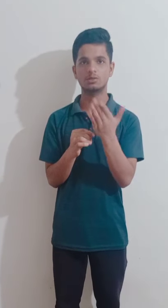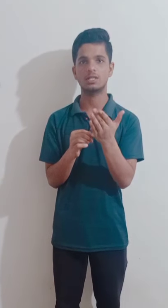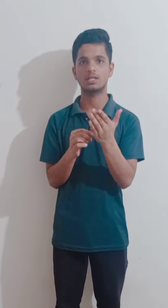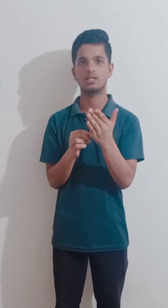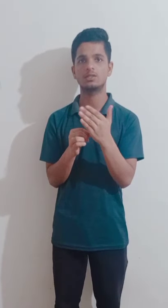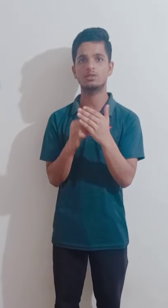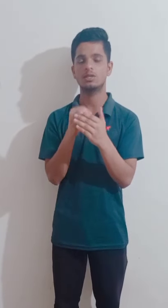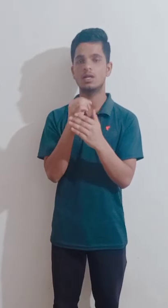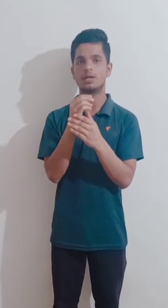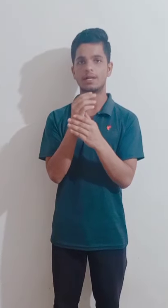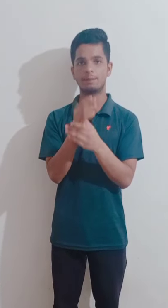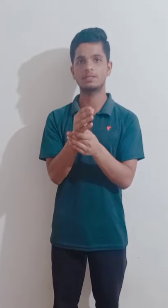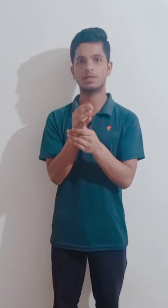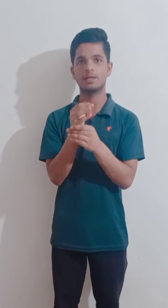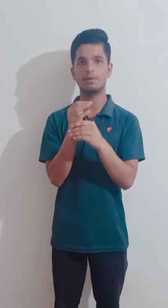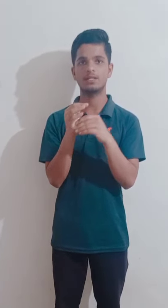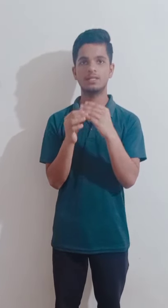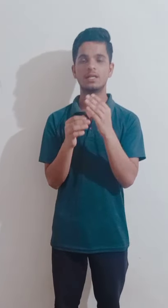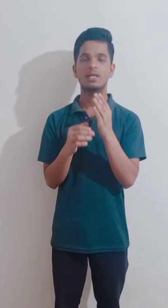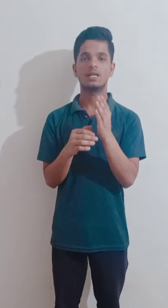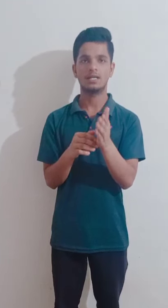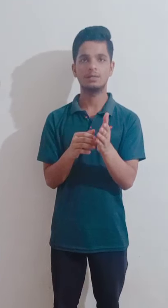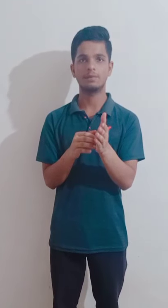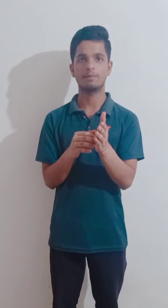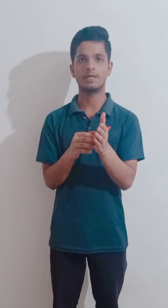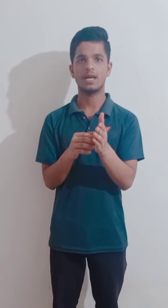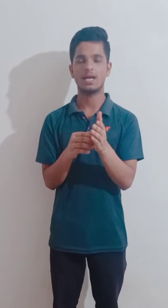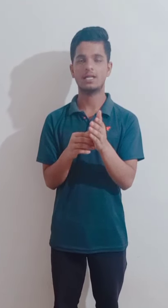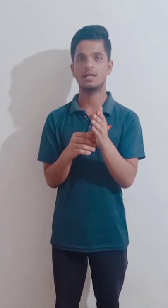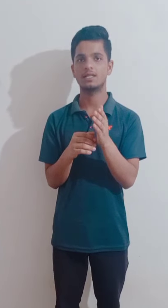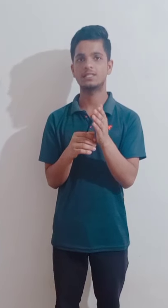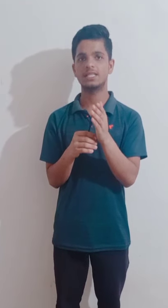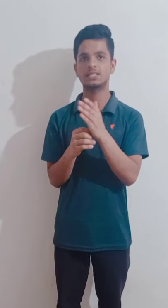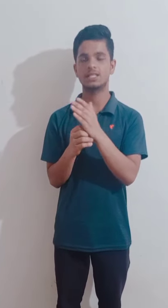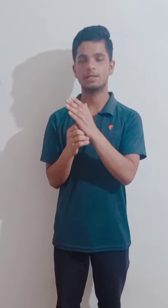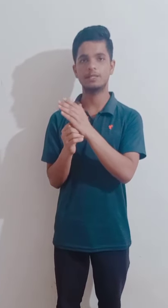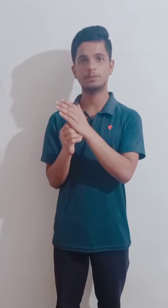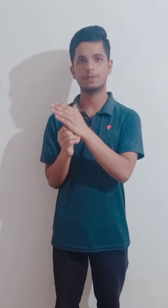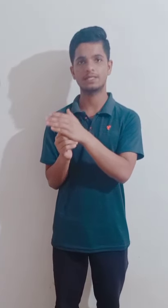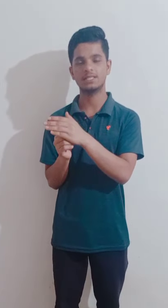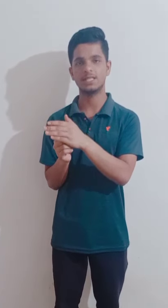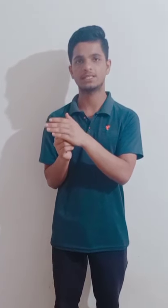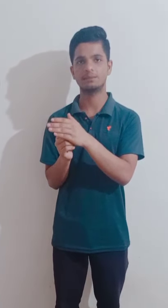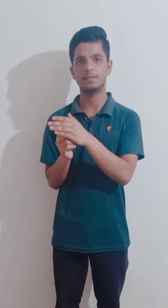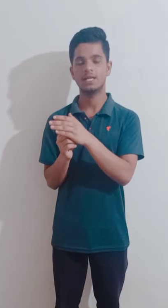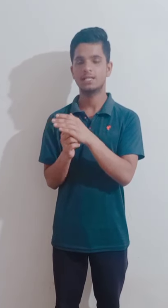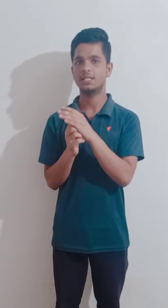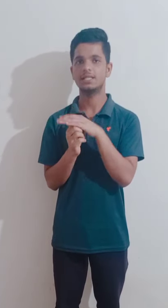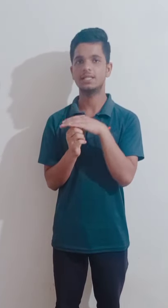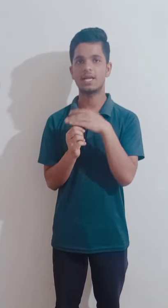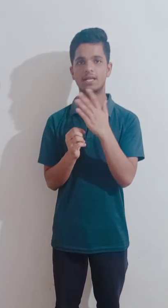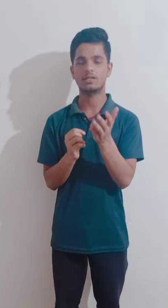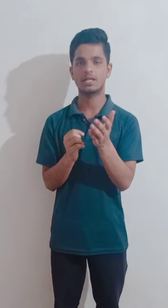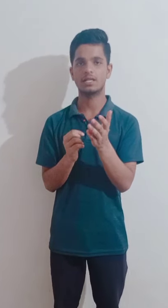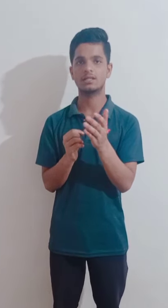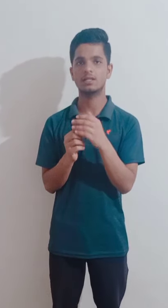new reference variable in heap memory, and it checks if it is present in SCP, then it cannot create the